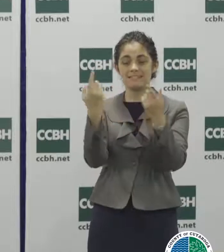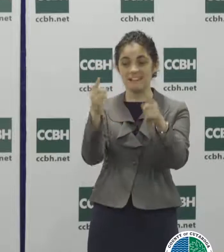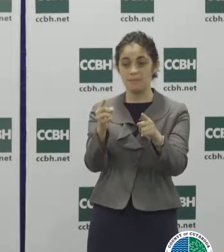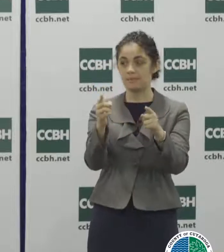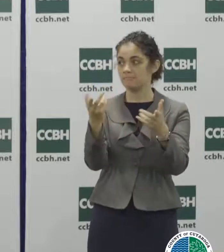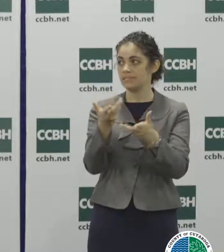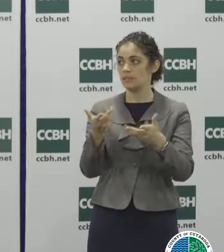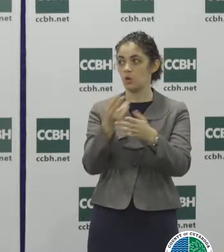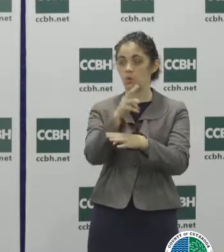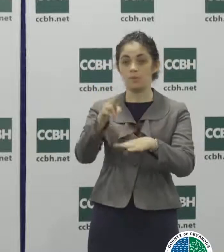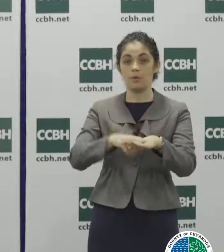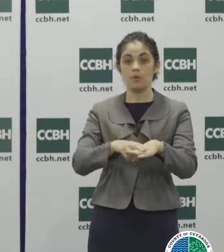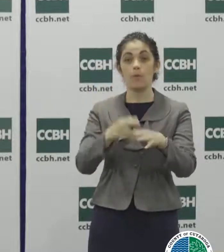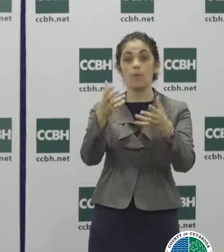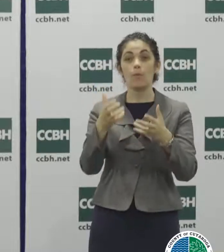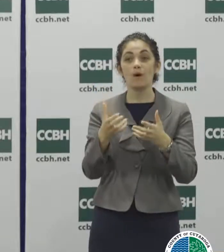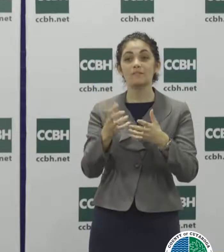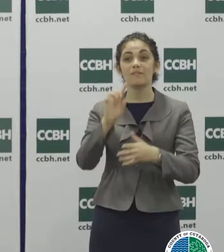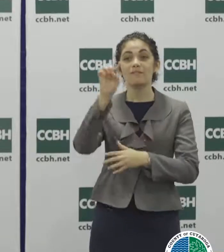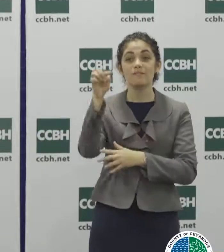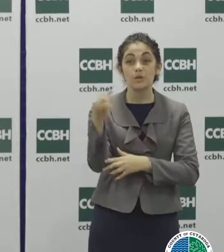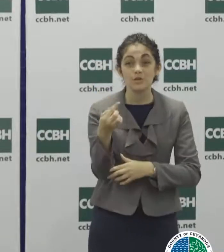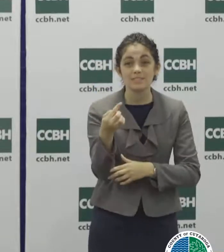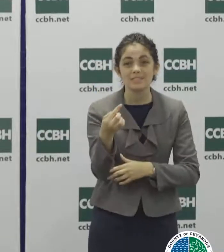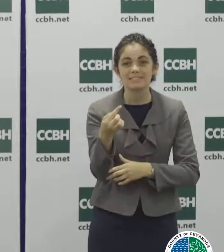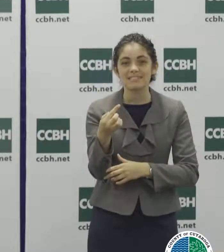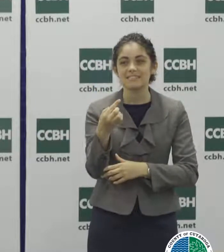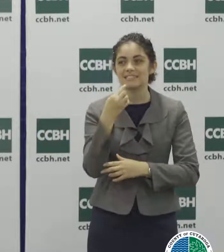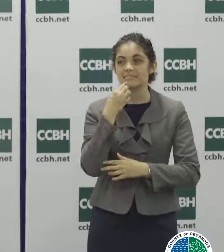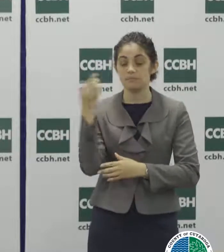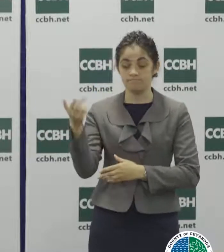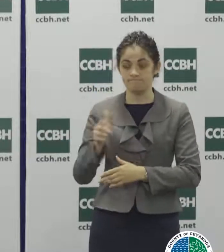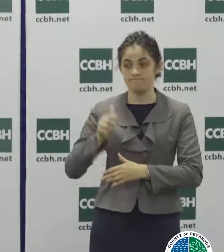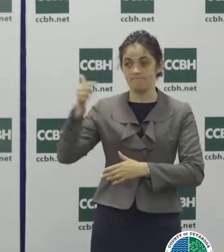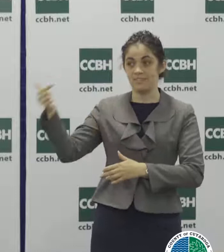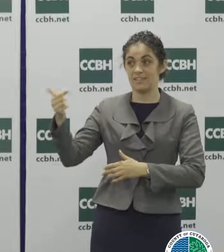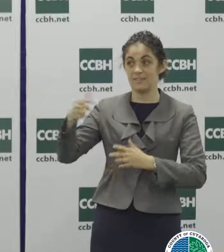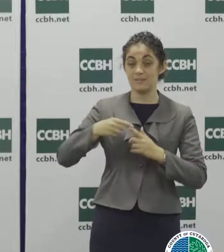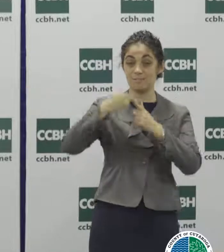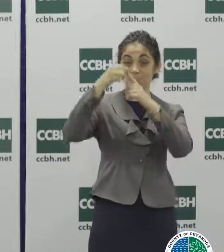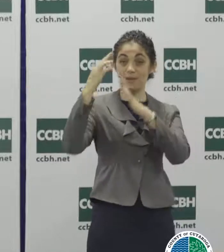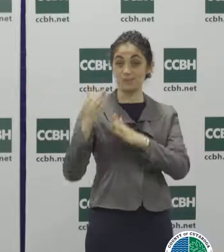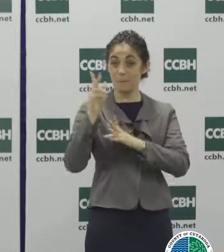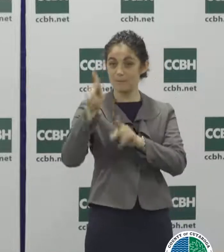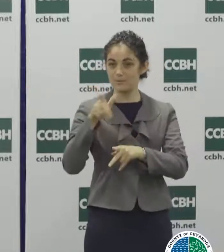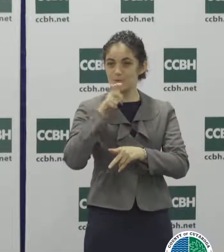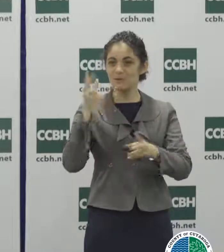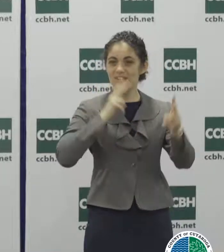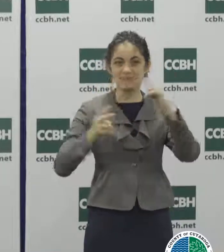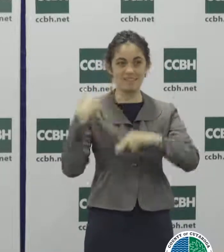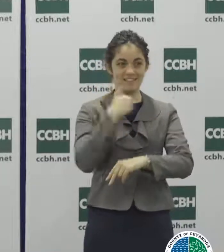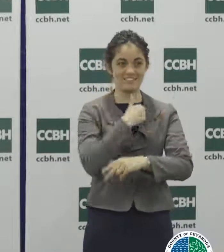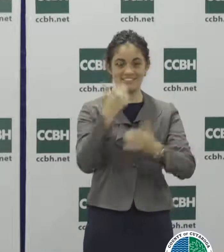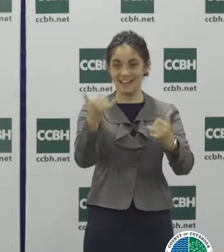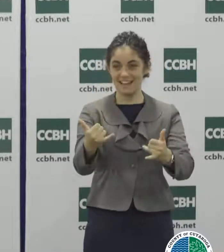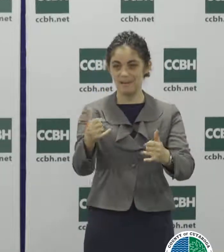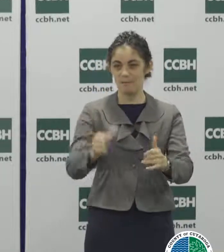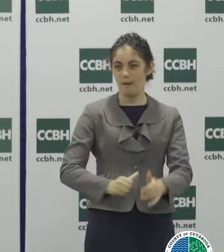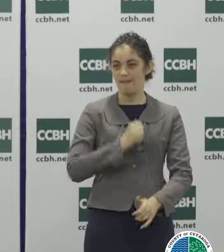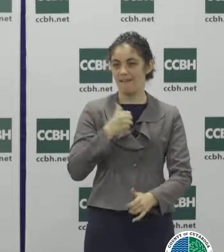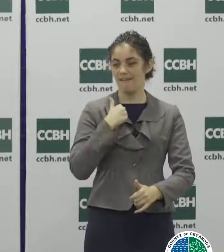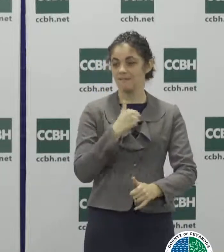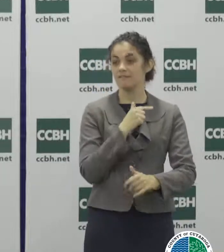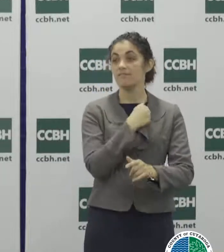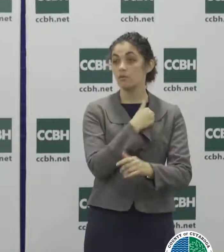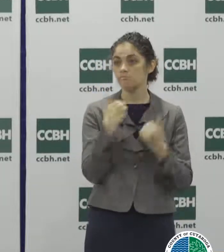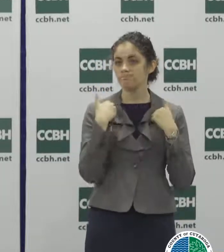And I wanted to first give the podium. We have a special visitor with us today. We're proud to have with us. And first, we're